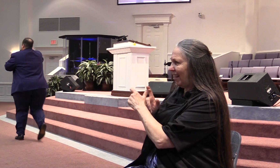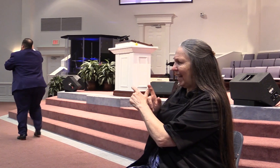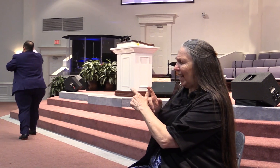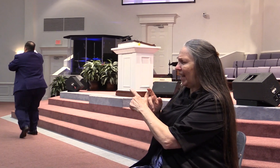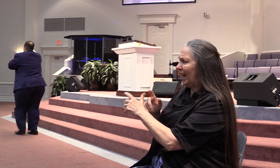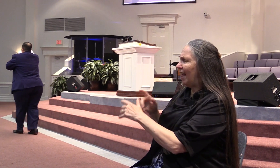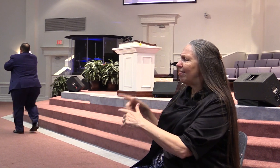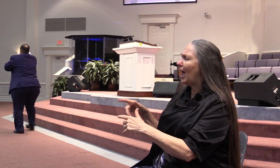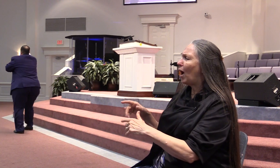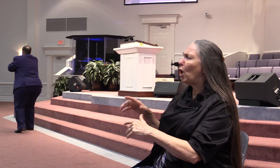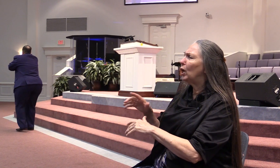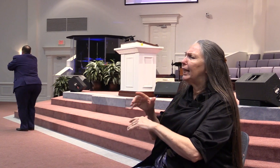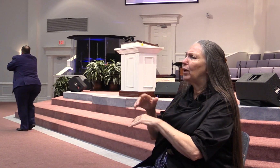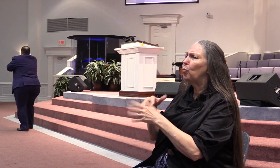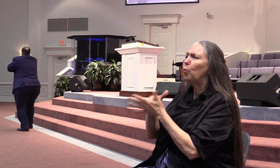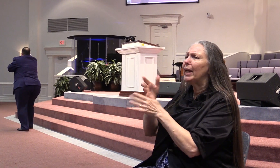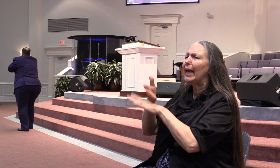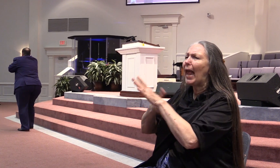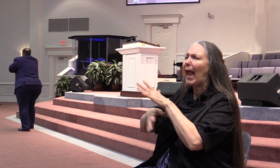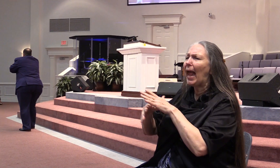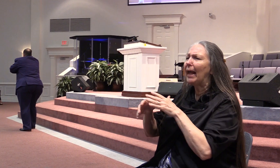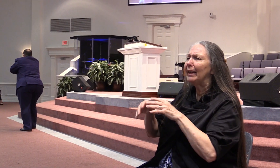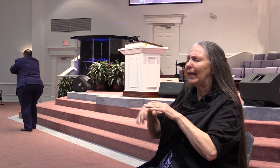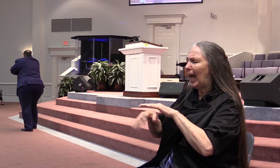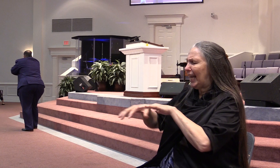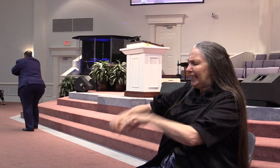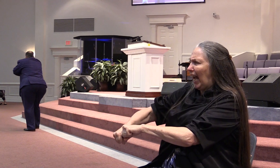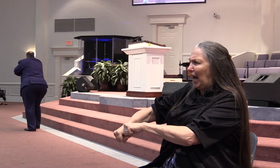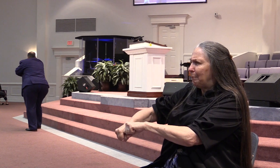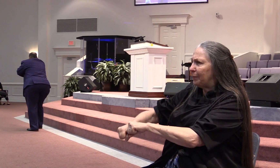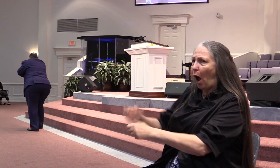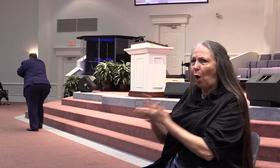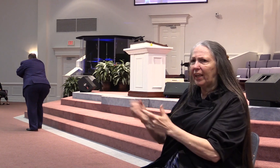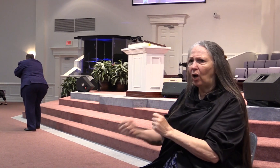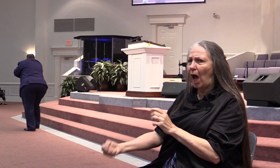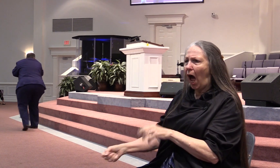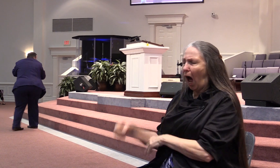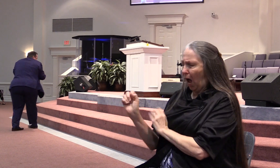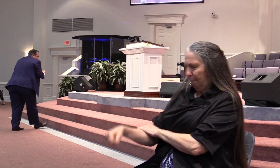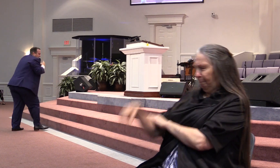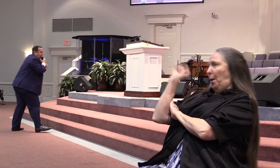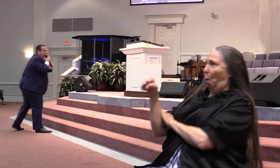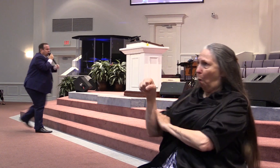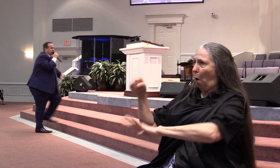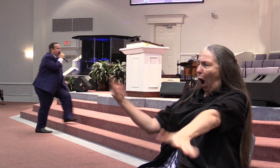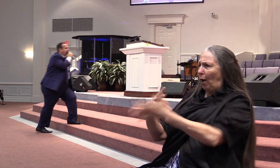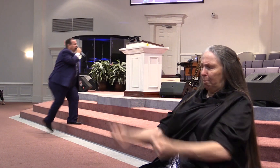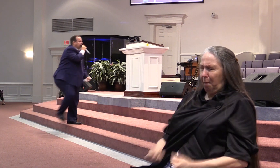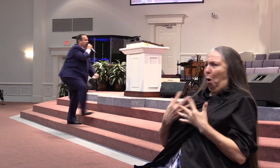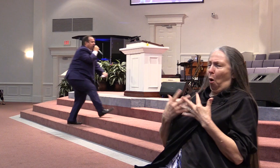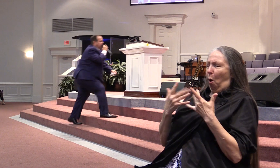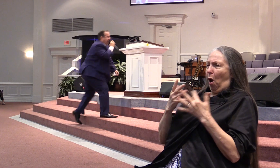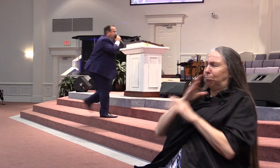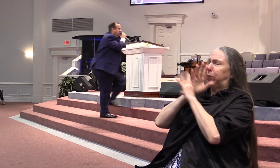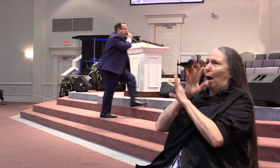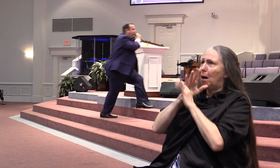grabbed that bony little hand. And when I did, more Holy Ghost shot through me than I'd felt in 6 weeks. I took to talking in